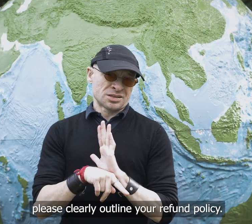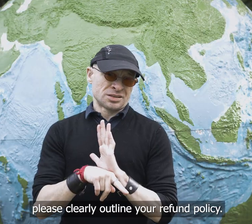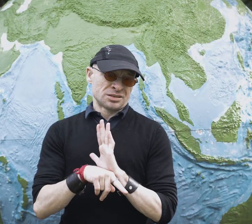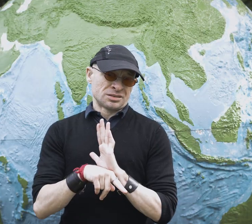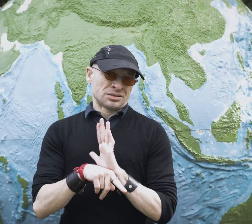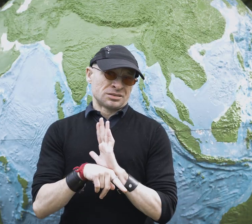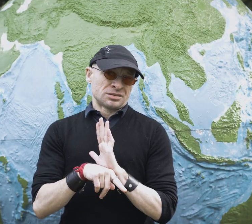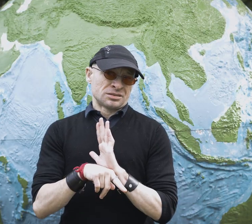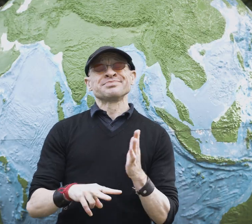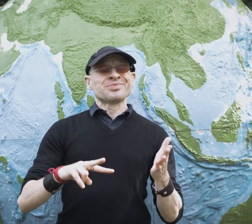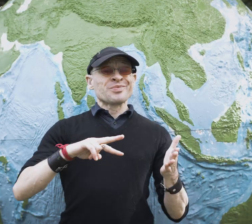policy.